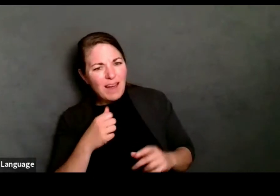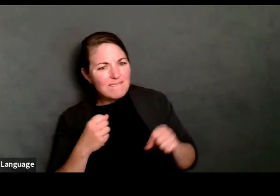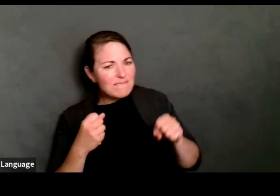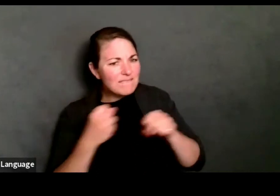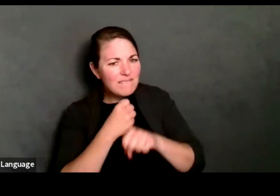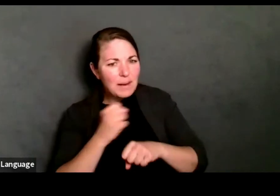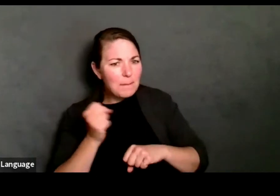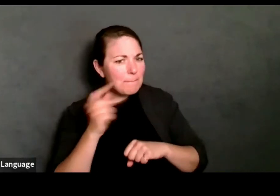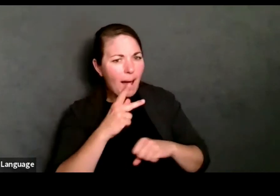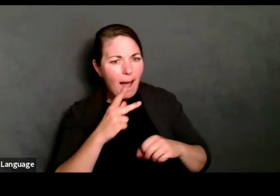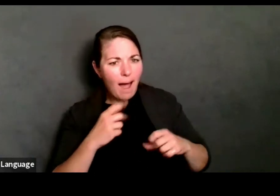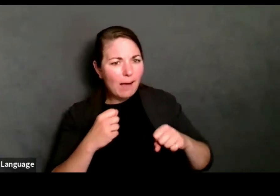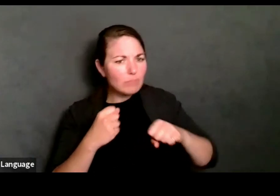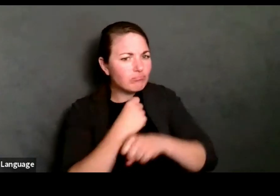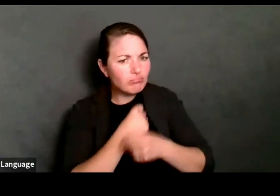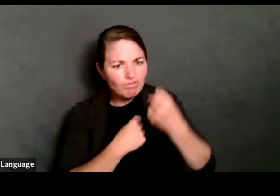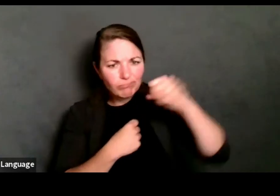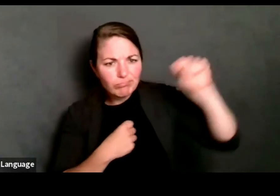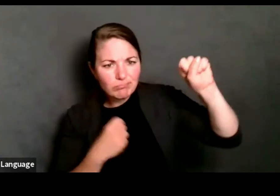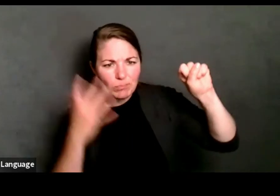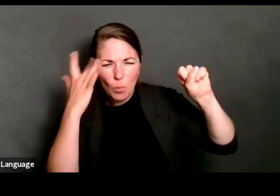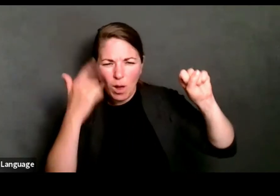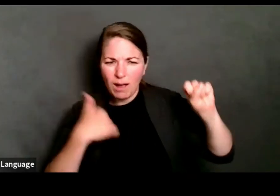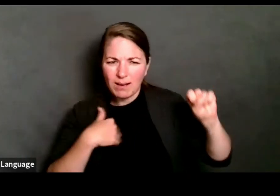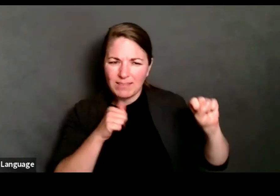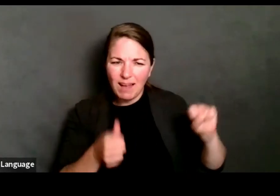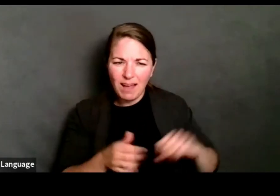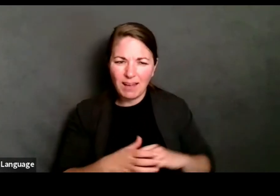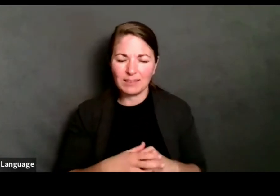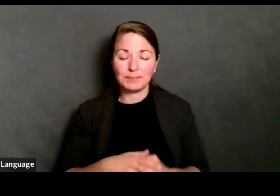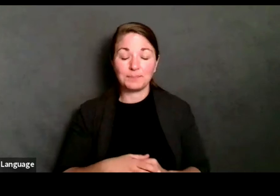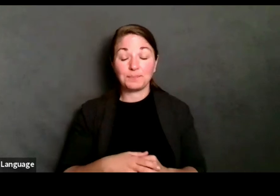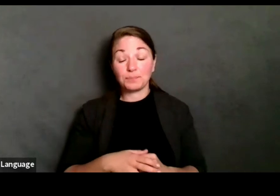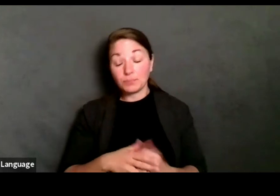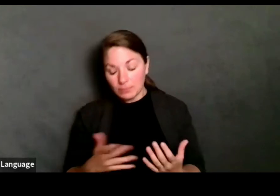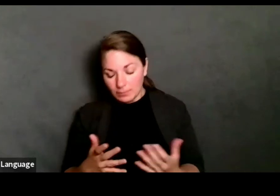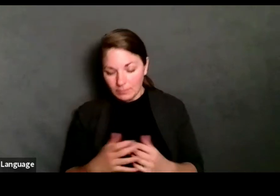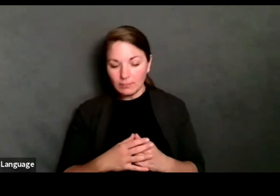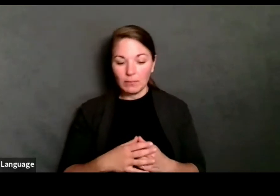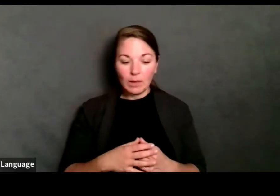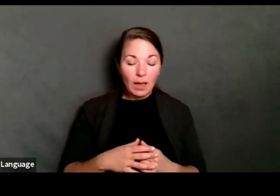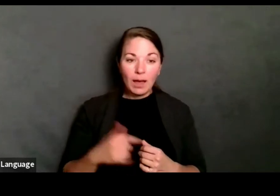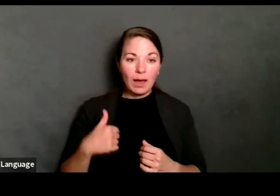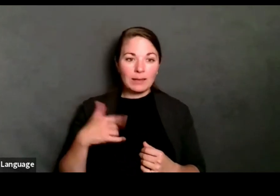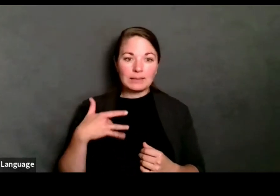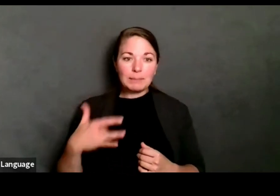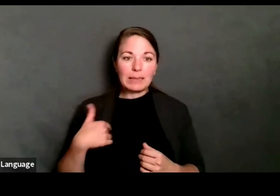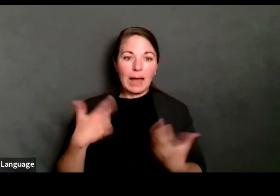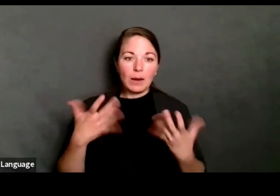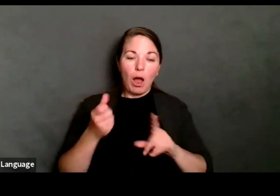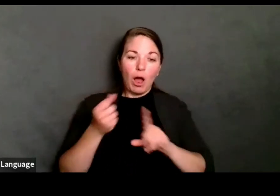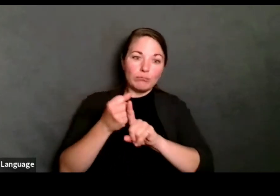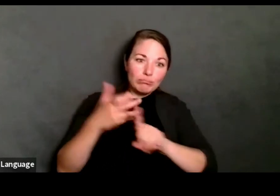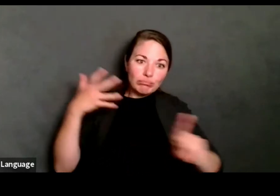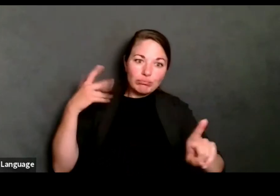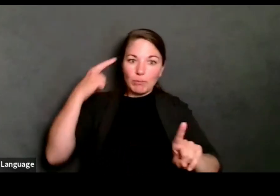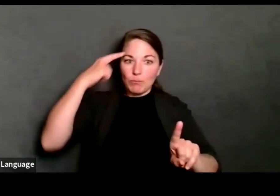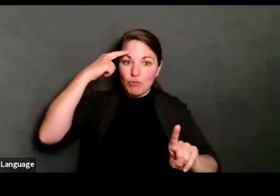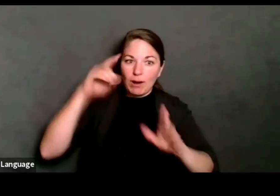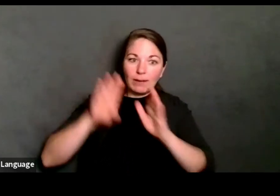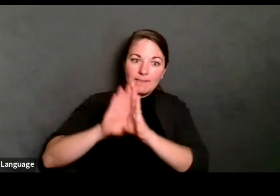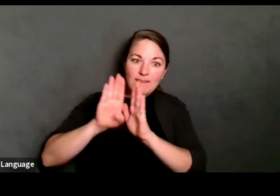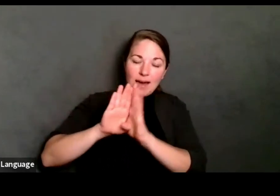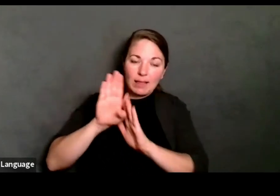back? And so in those moments, without needing to go into, a treatise on brain development, I